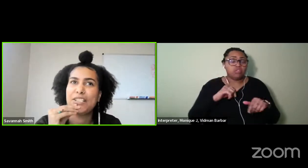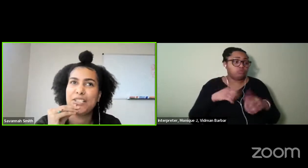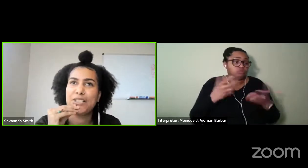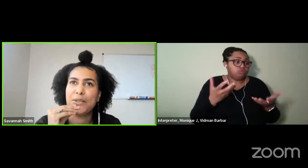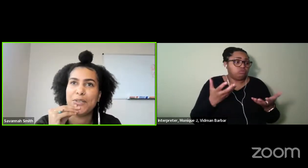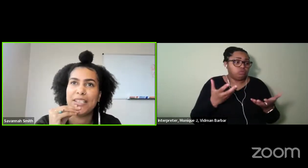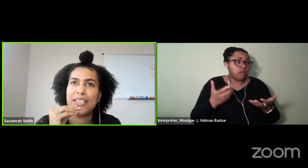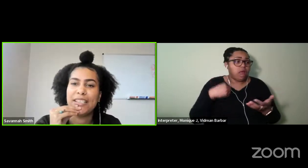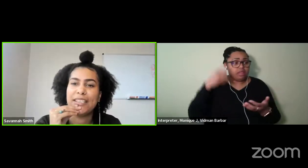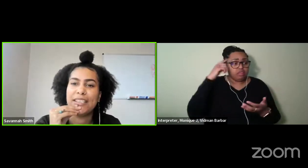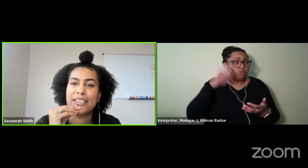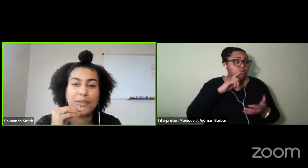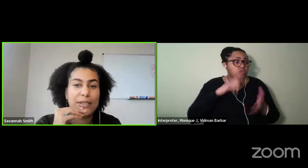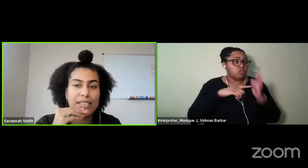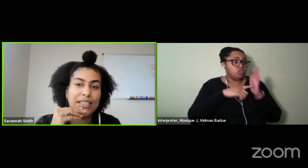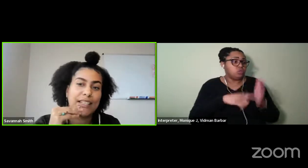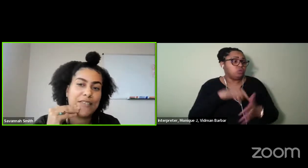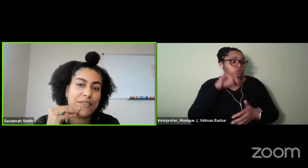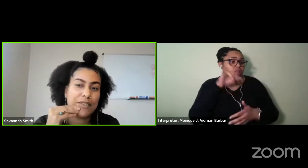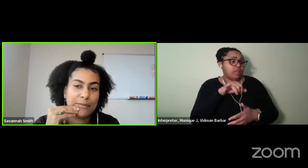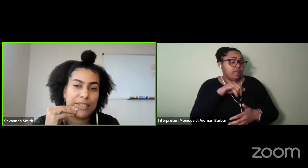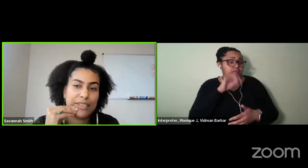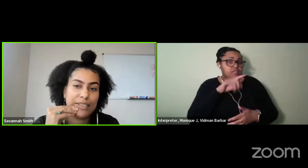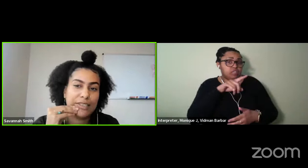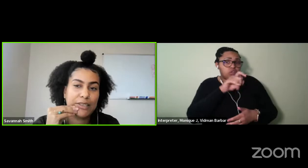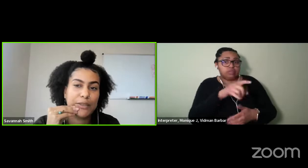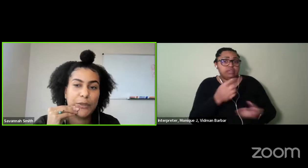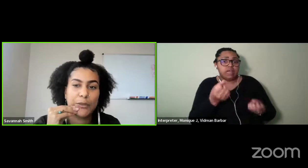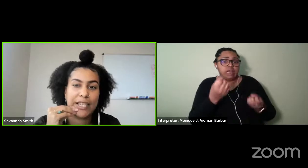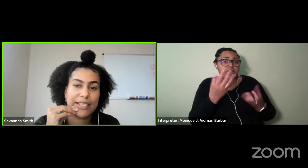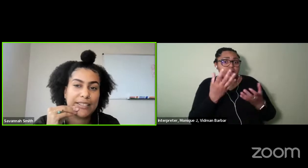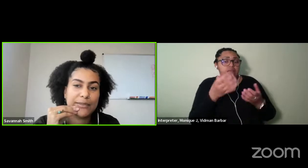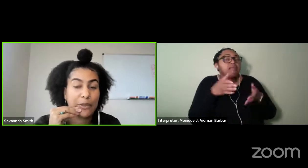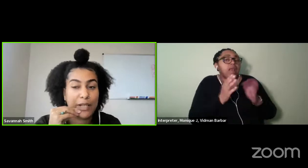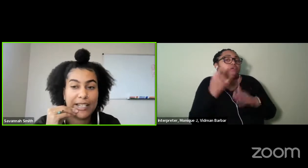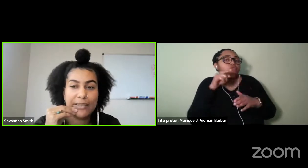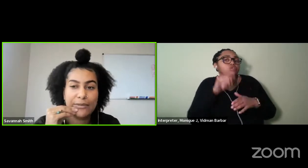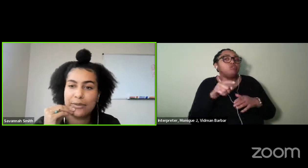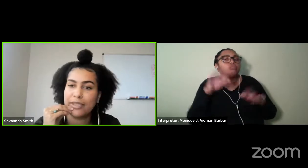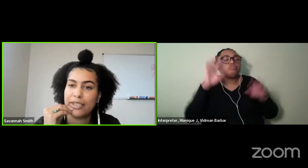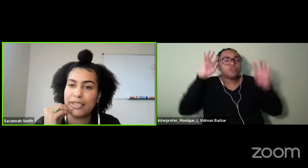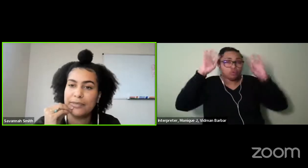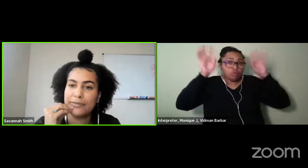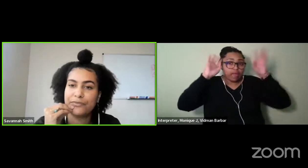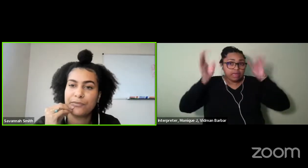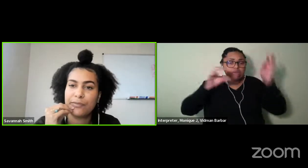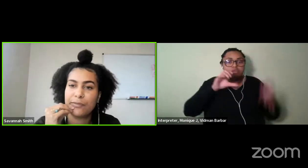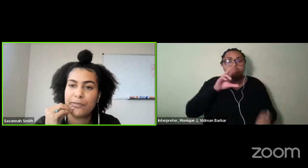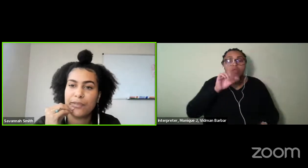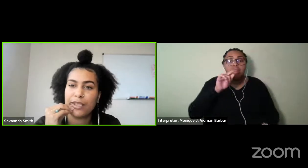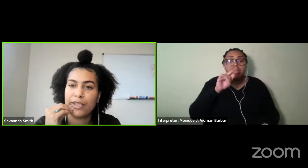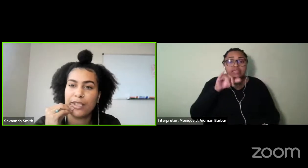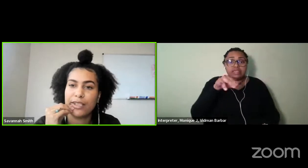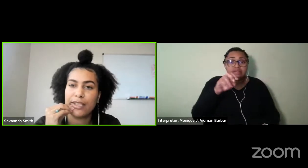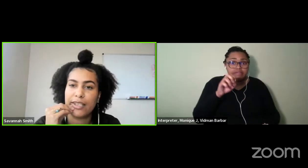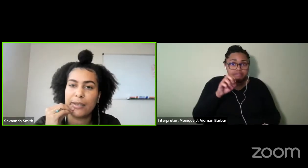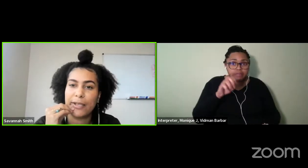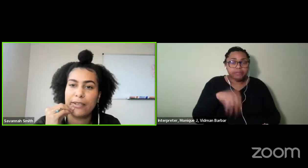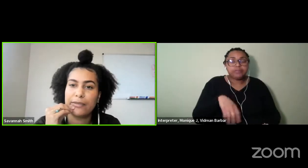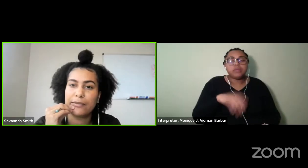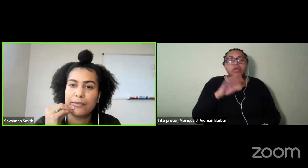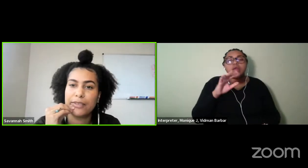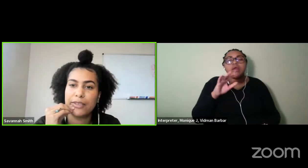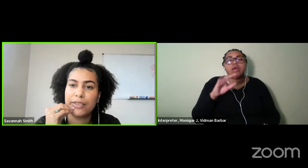really shows that it's a question that allows you to be creative, and